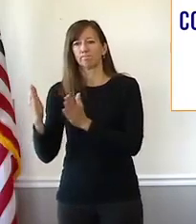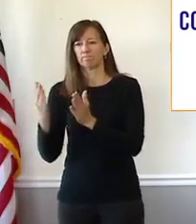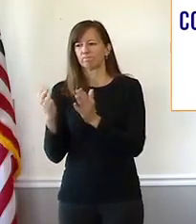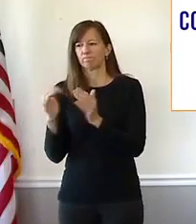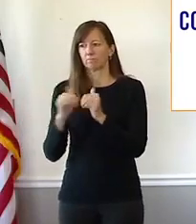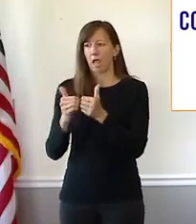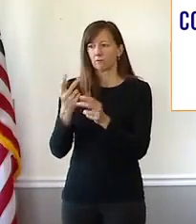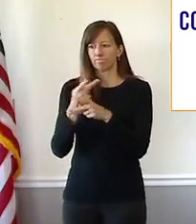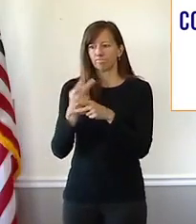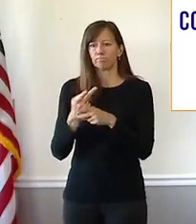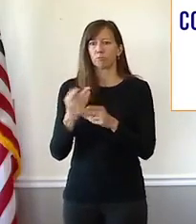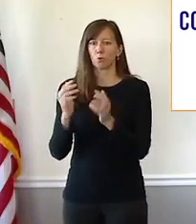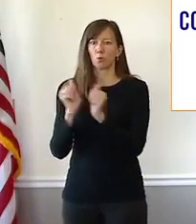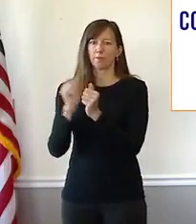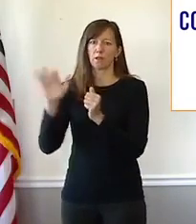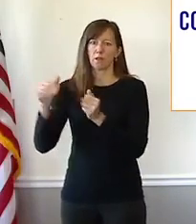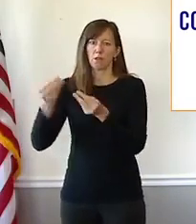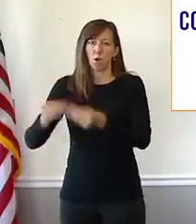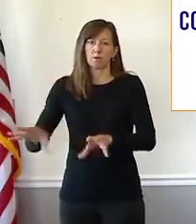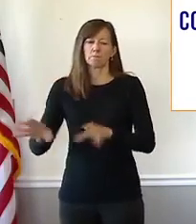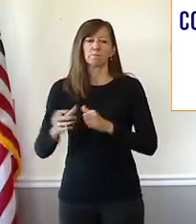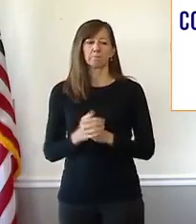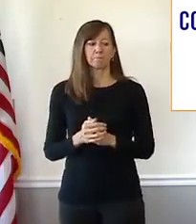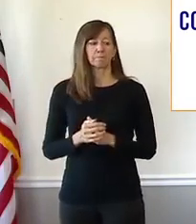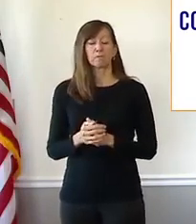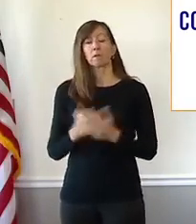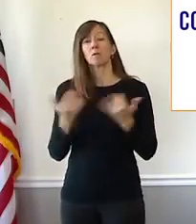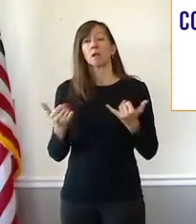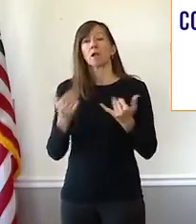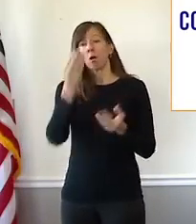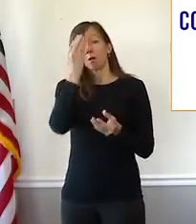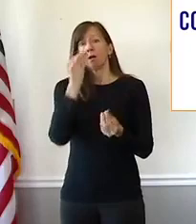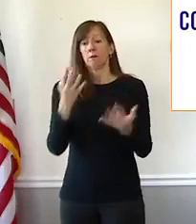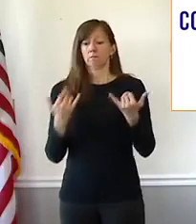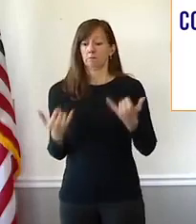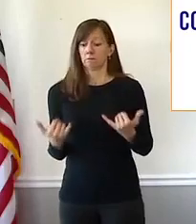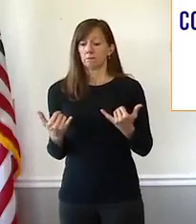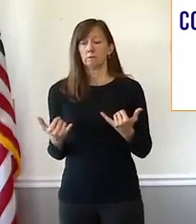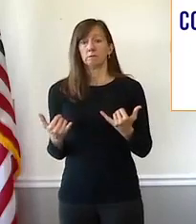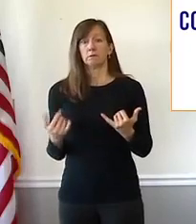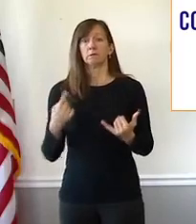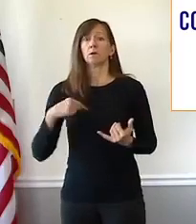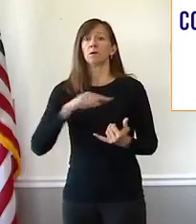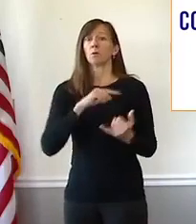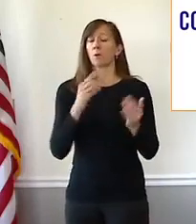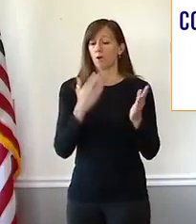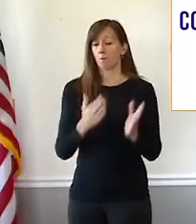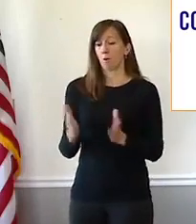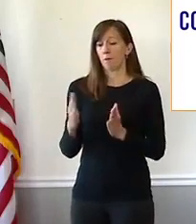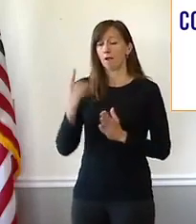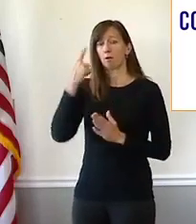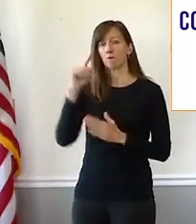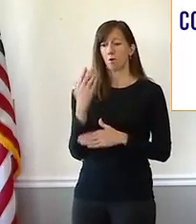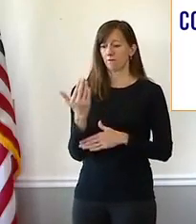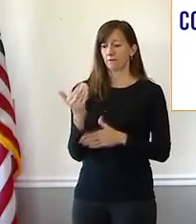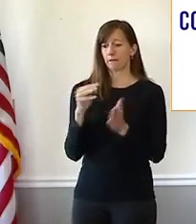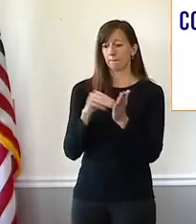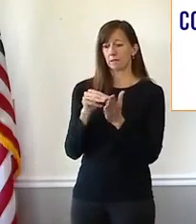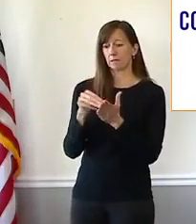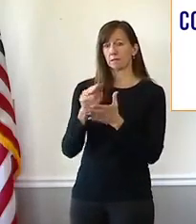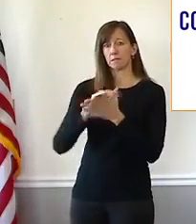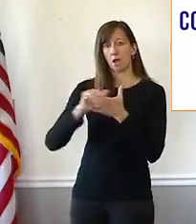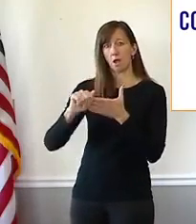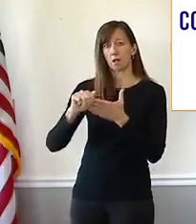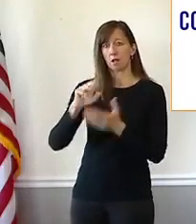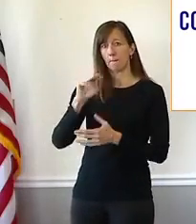that currently we are, as I said, preparing for a $15 million and addressing a $15